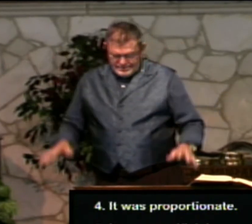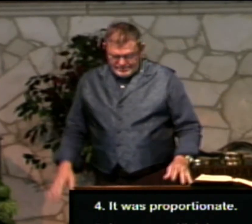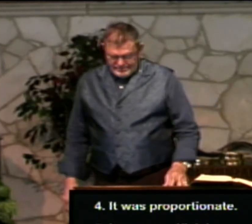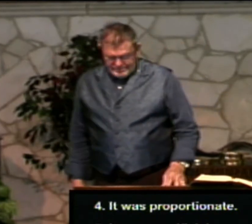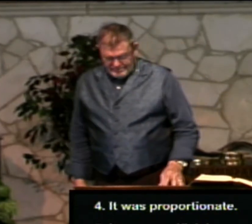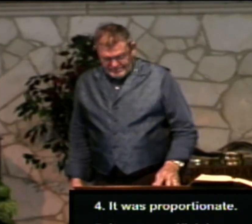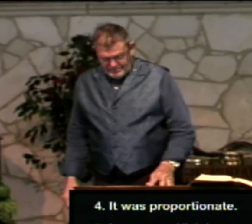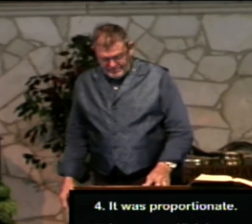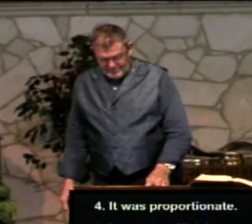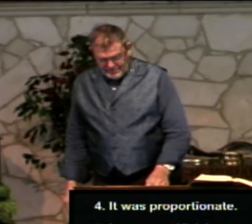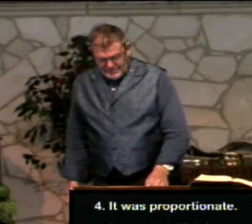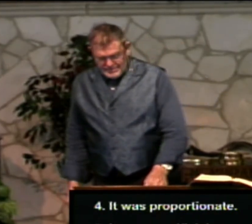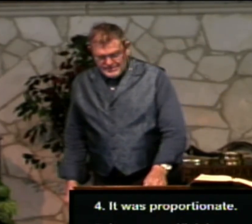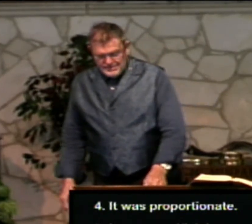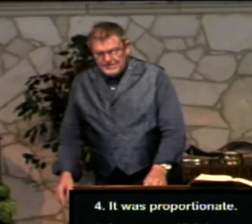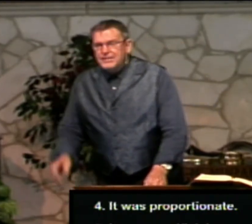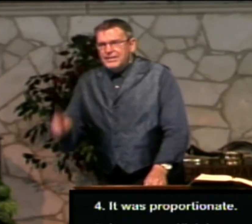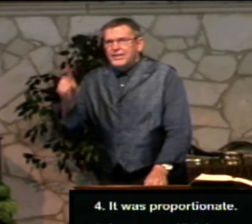sacrifice.